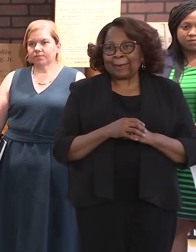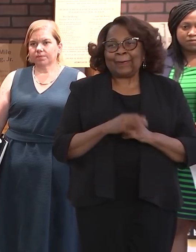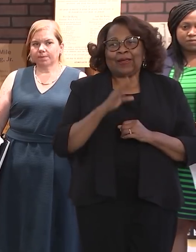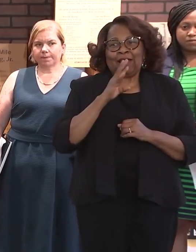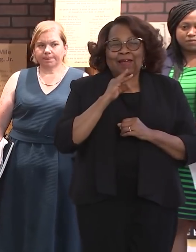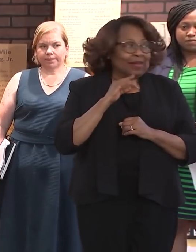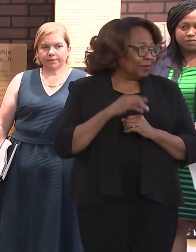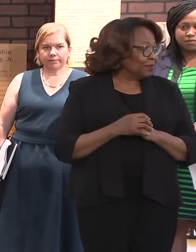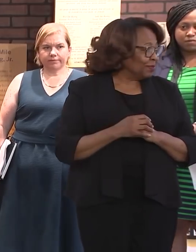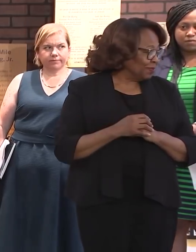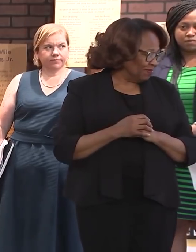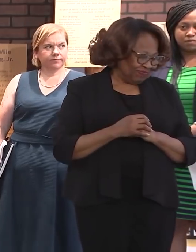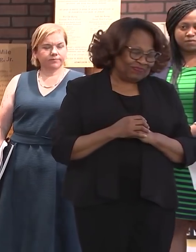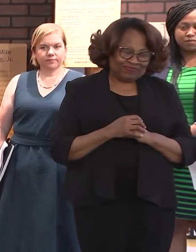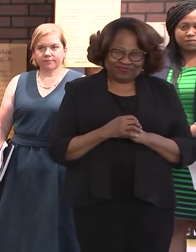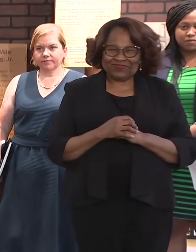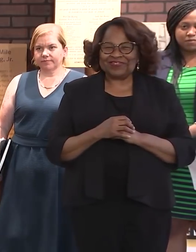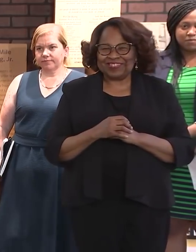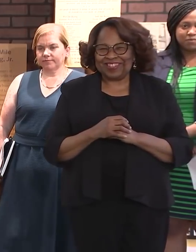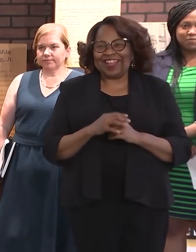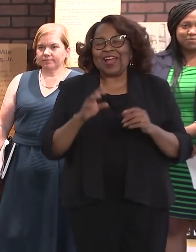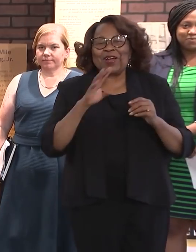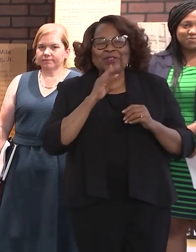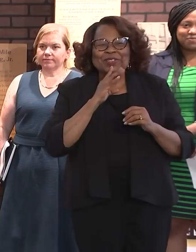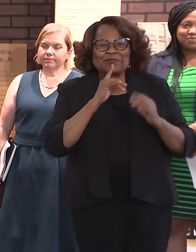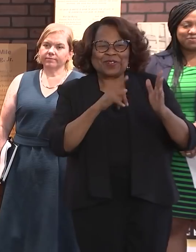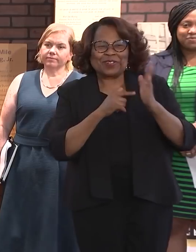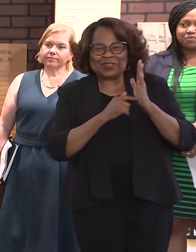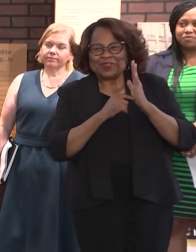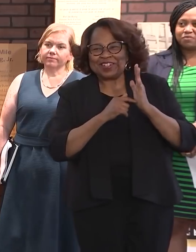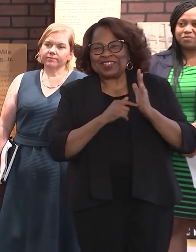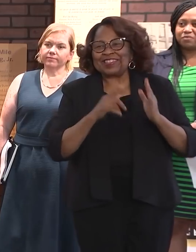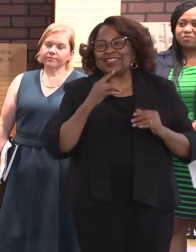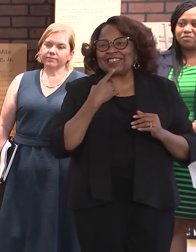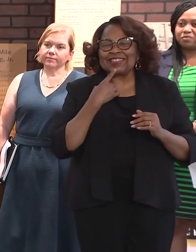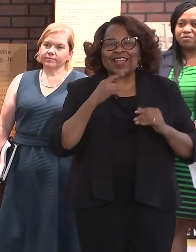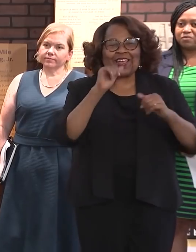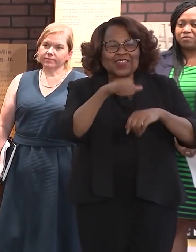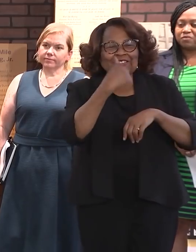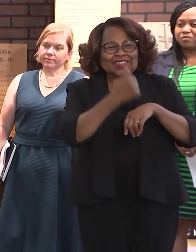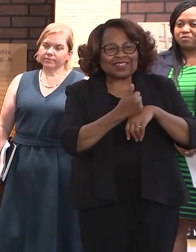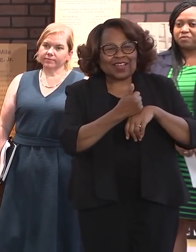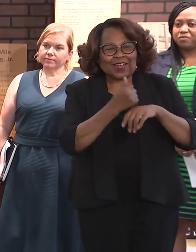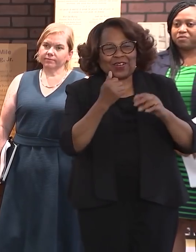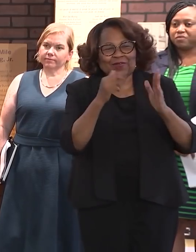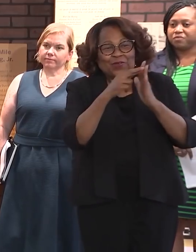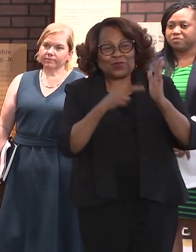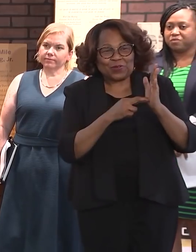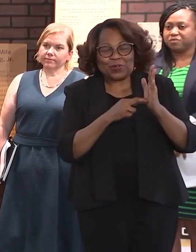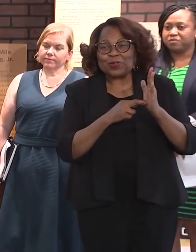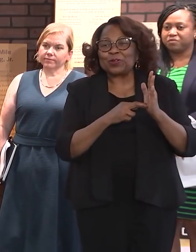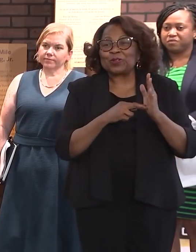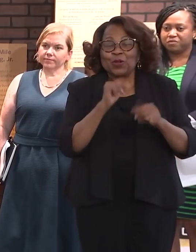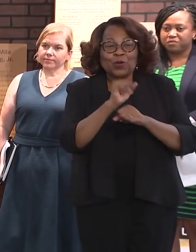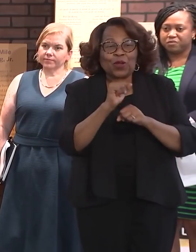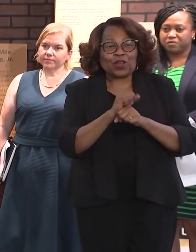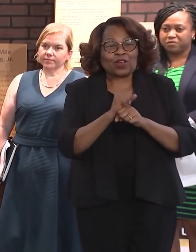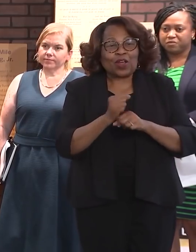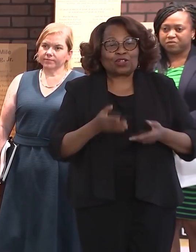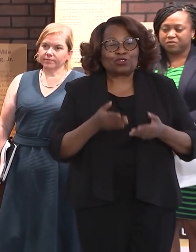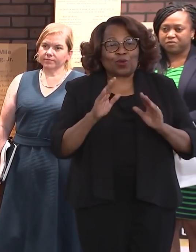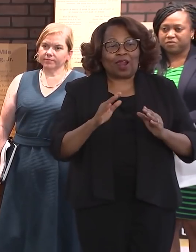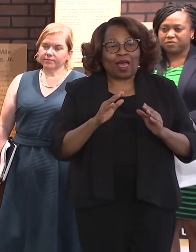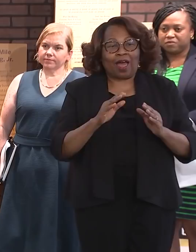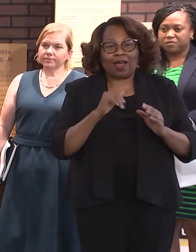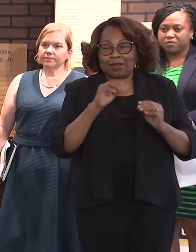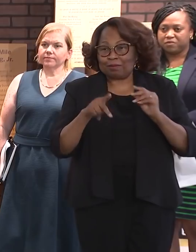to Representative Delia Ramirez this morning, and she said there's already a Senate bill they're working on that's going to allow undocumented residents